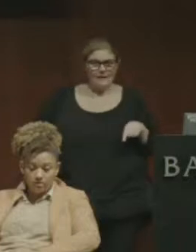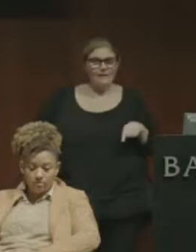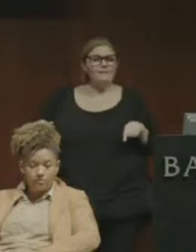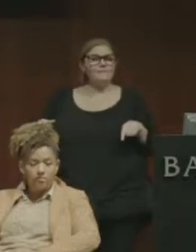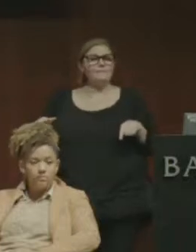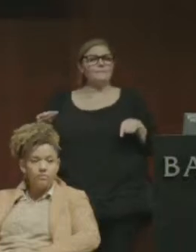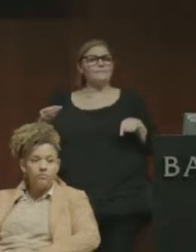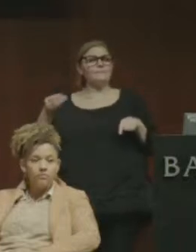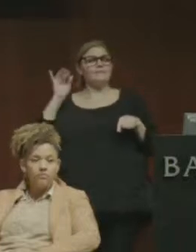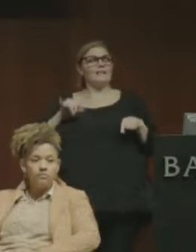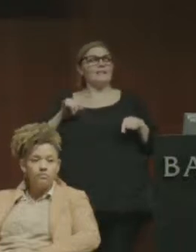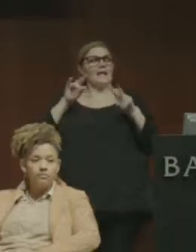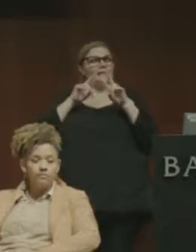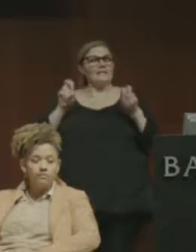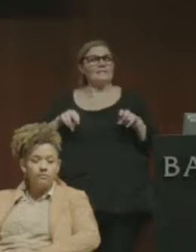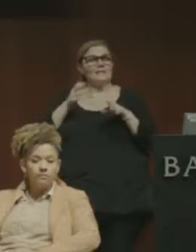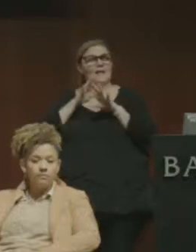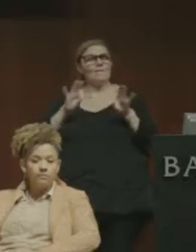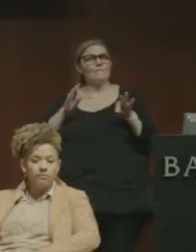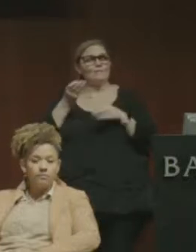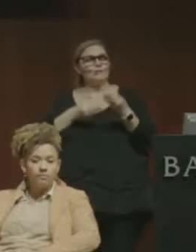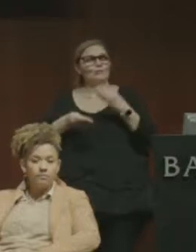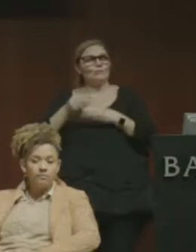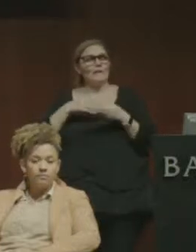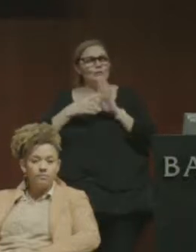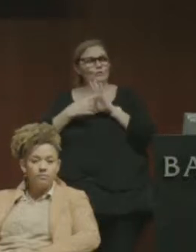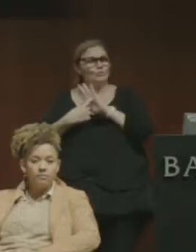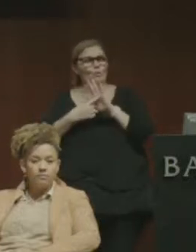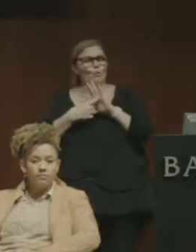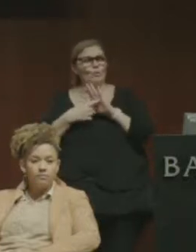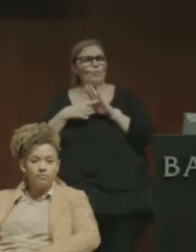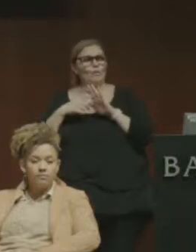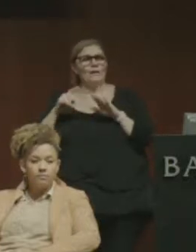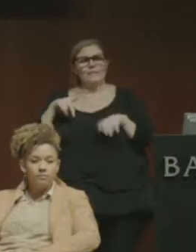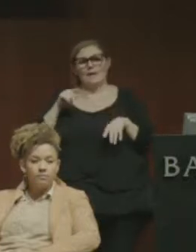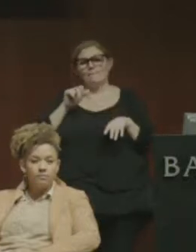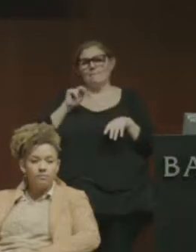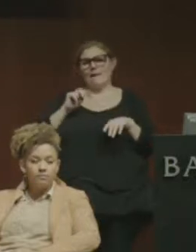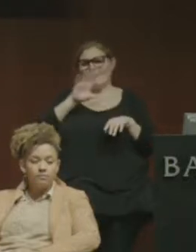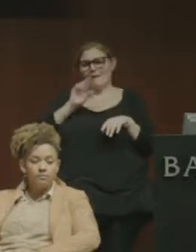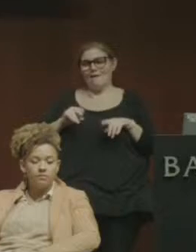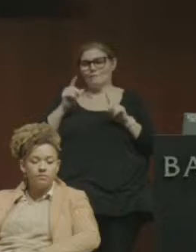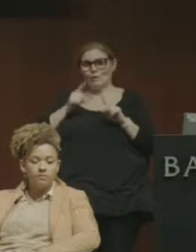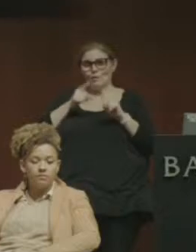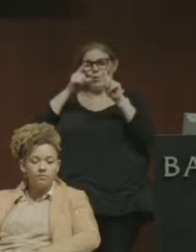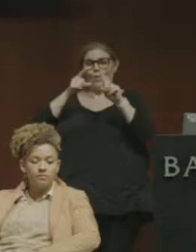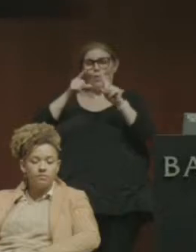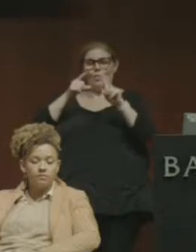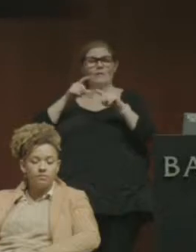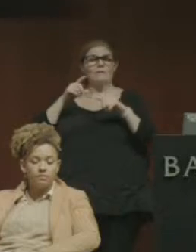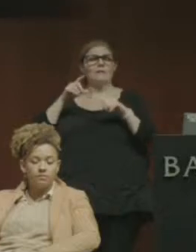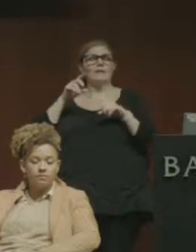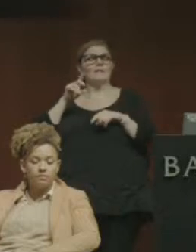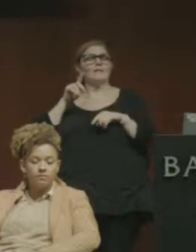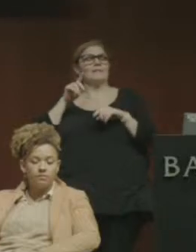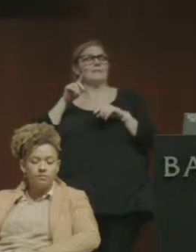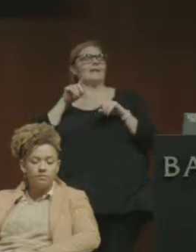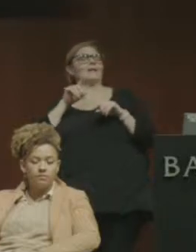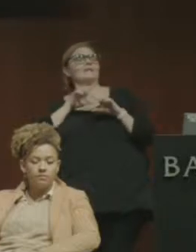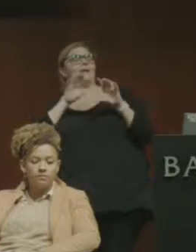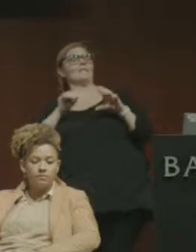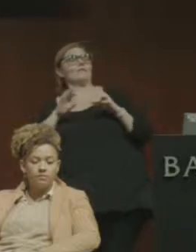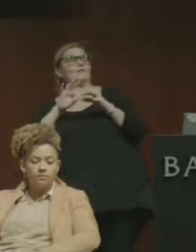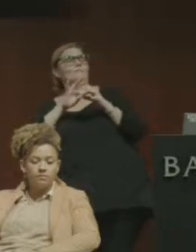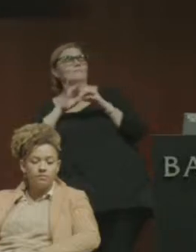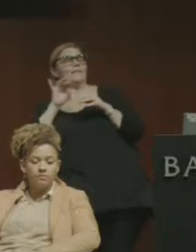feminist analysis of this particular free trade agreement demonstrate how Pan-African goals at the African Union continue to neglect